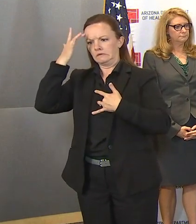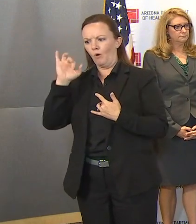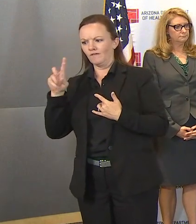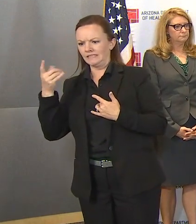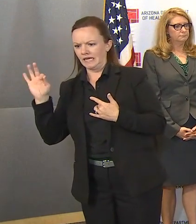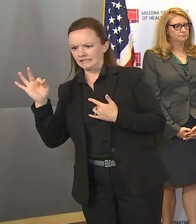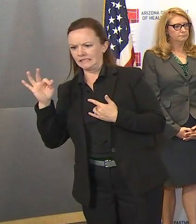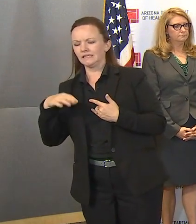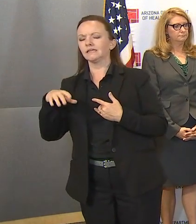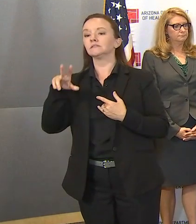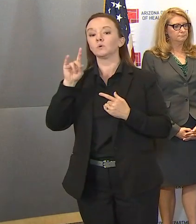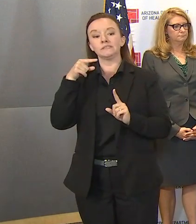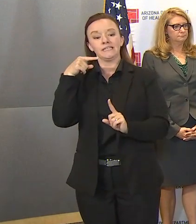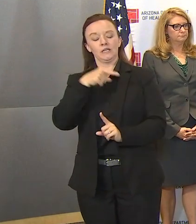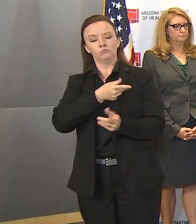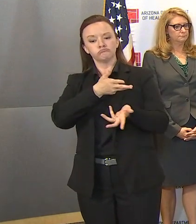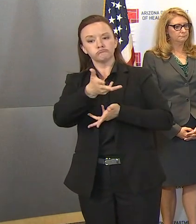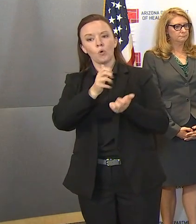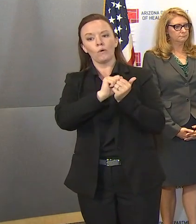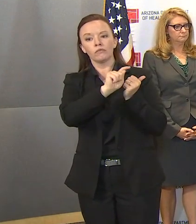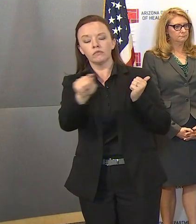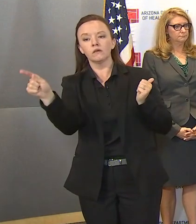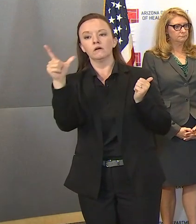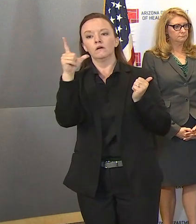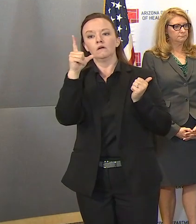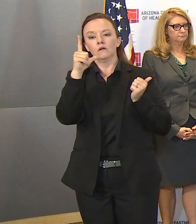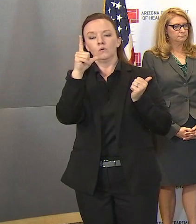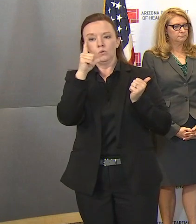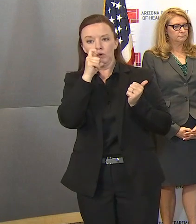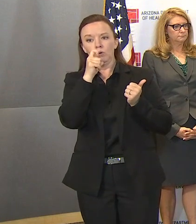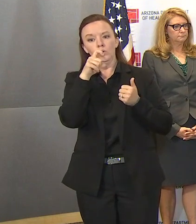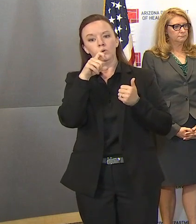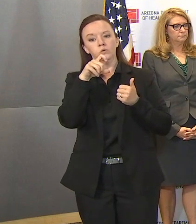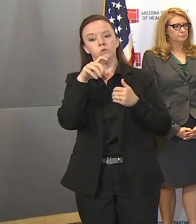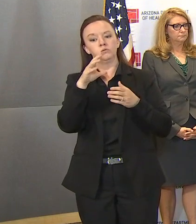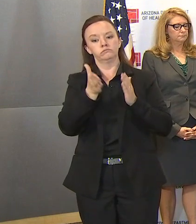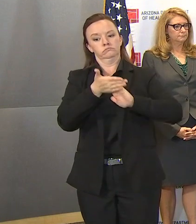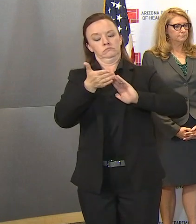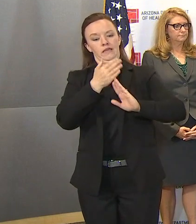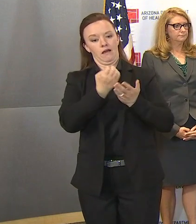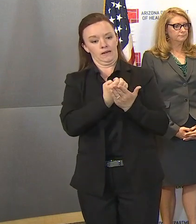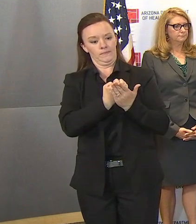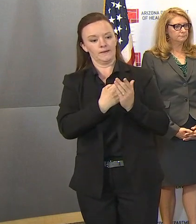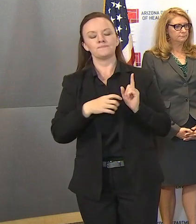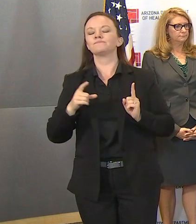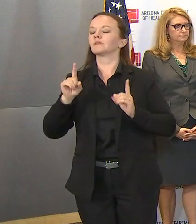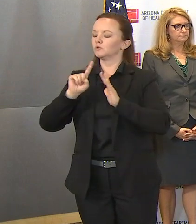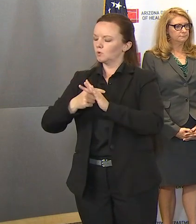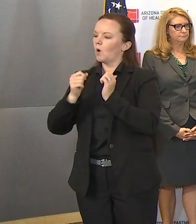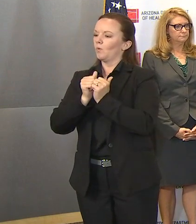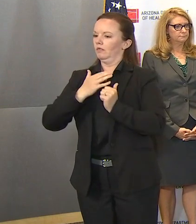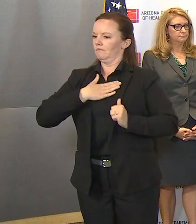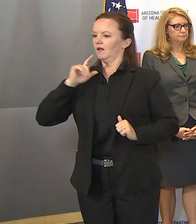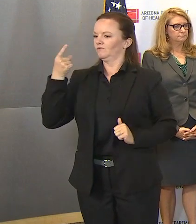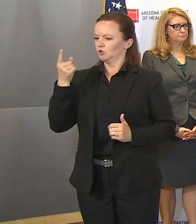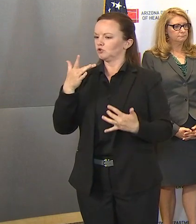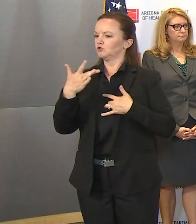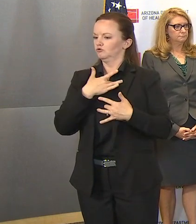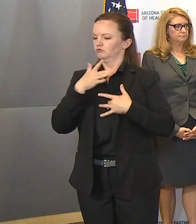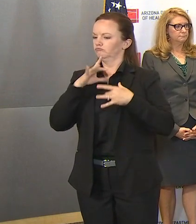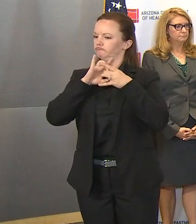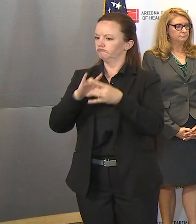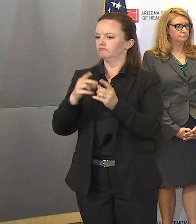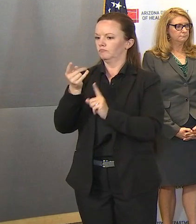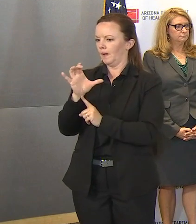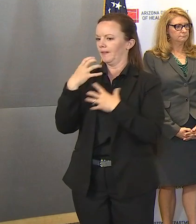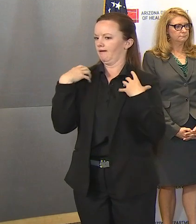Well, I want to begin by saying my first concern is for public health. This is part of the reason that I'm briefed